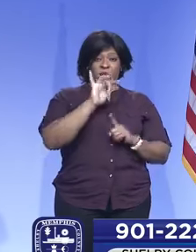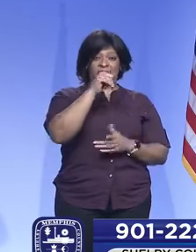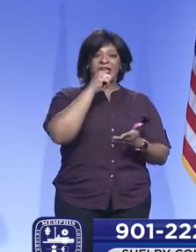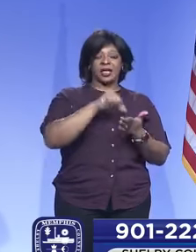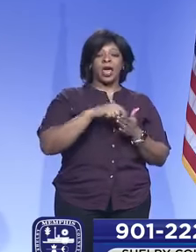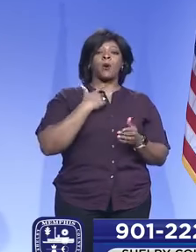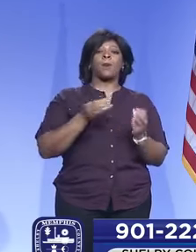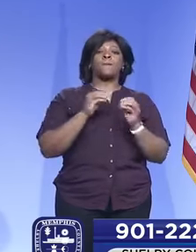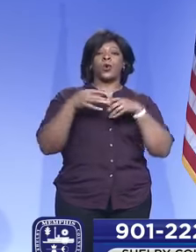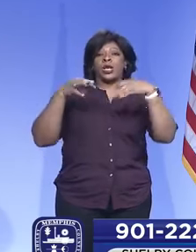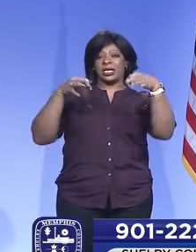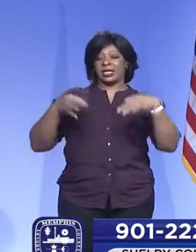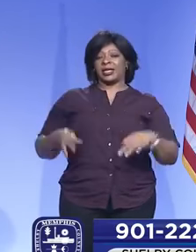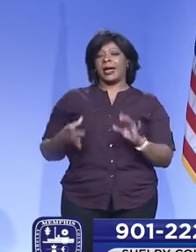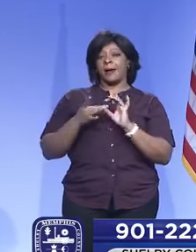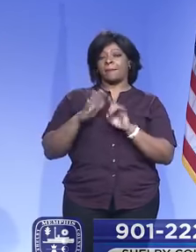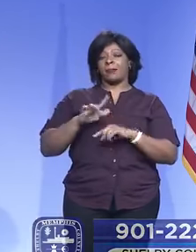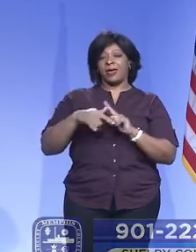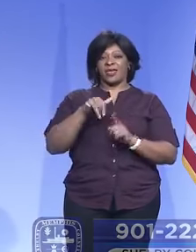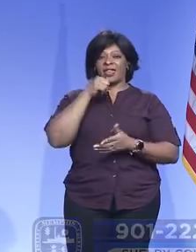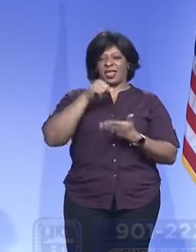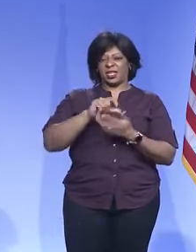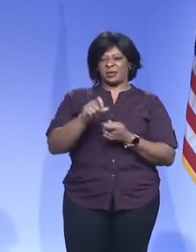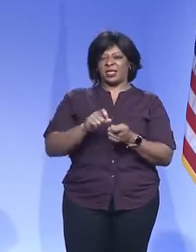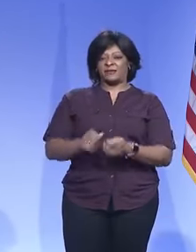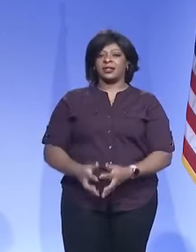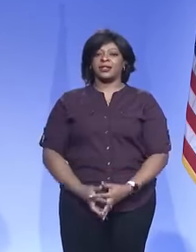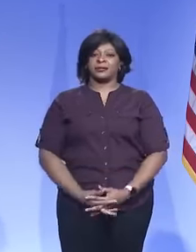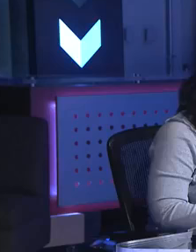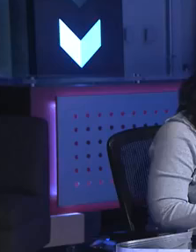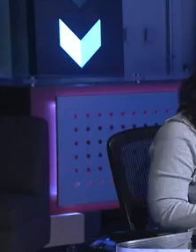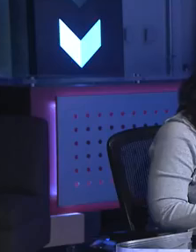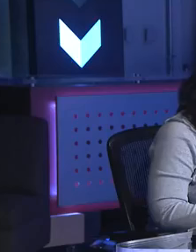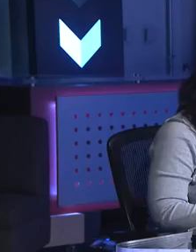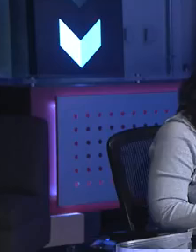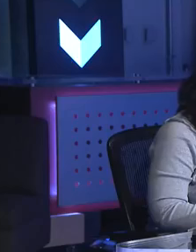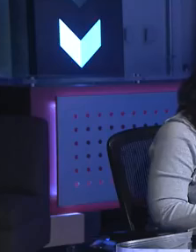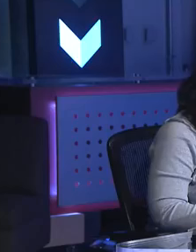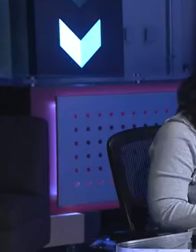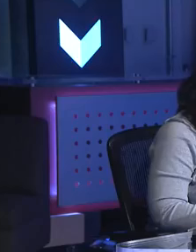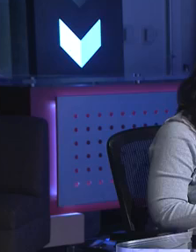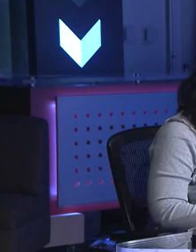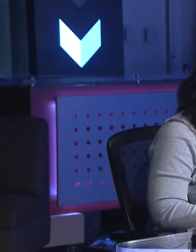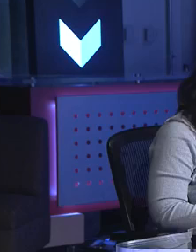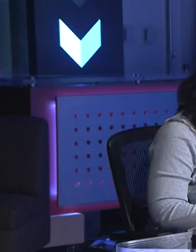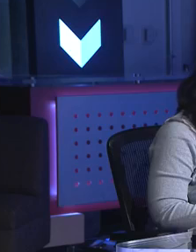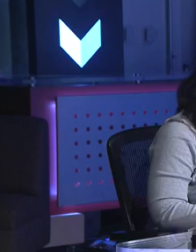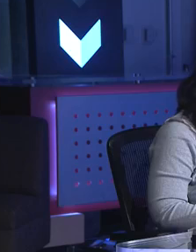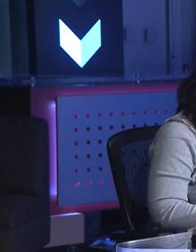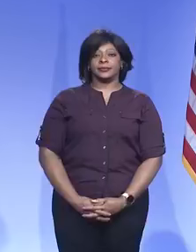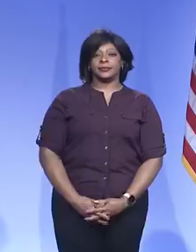I'll make more detailed comment on the letter specifically. Dominique Dillon, Fox 13.